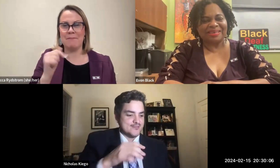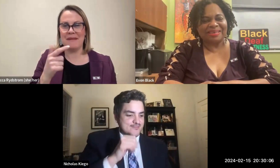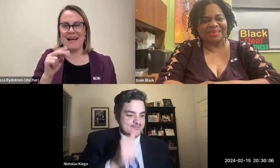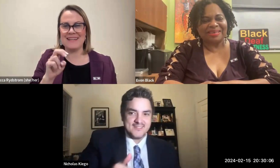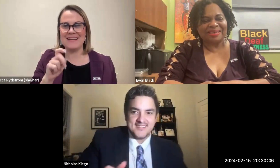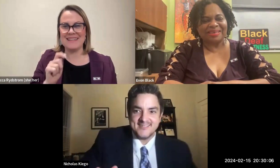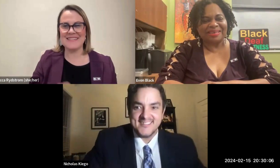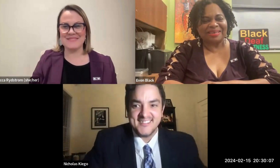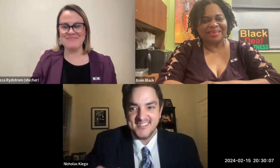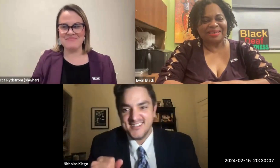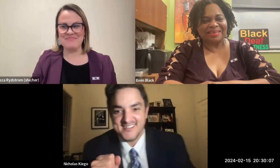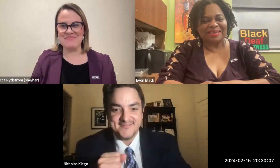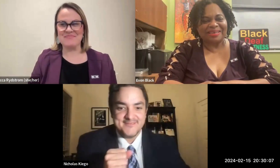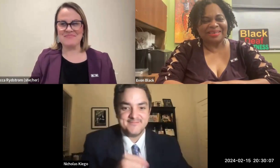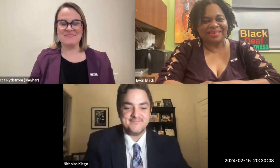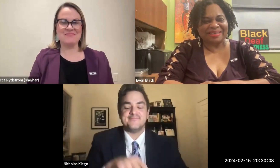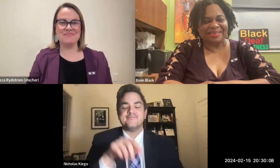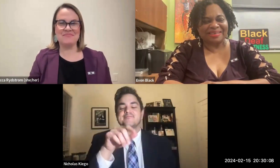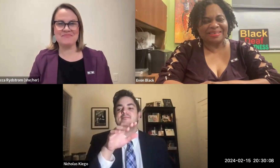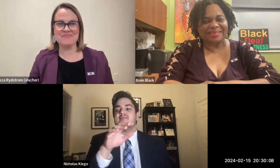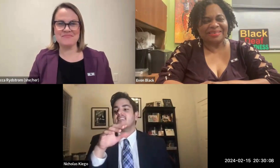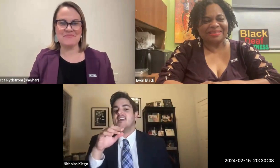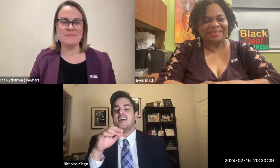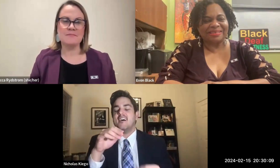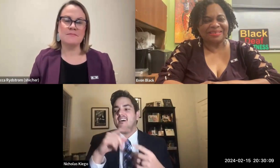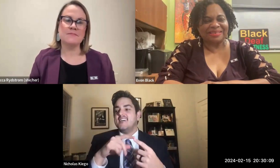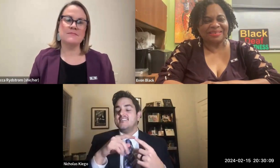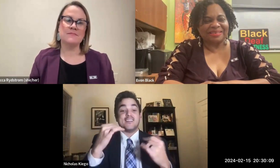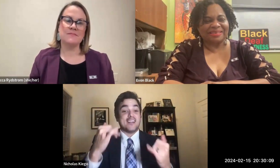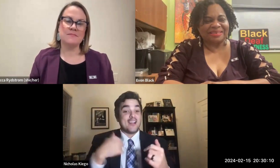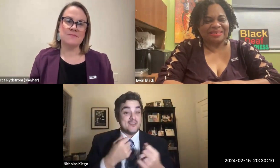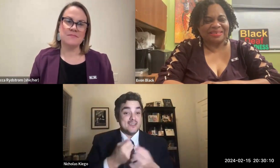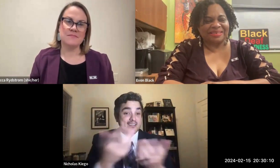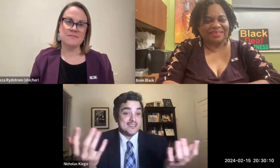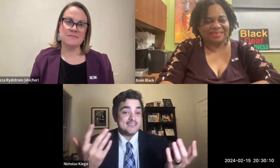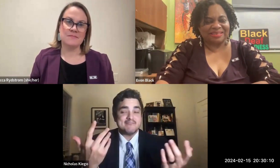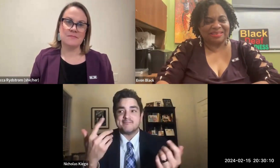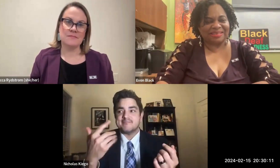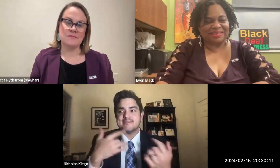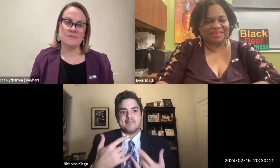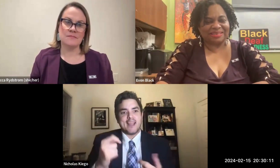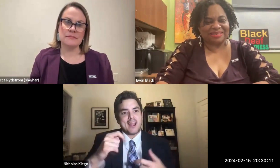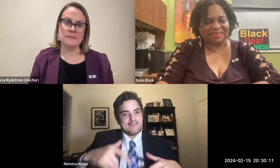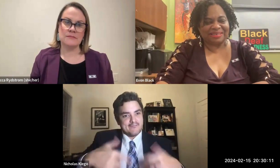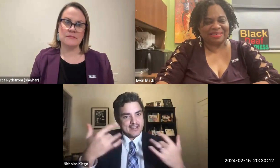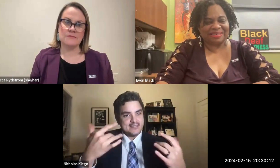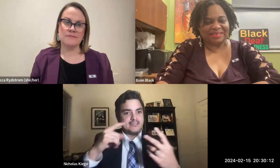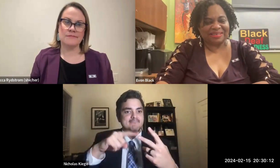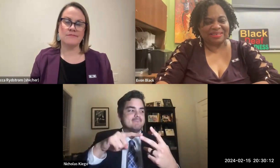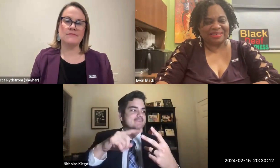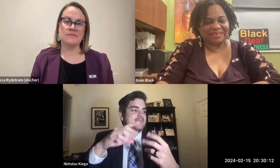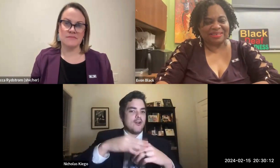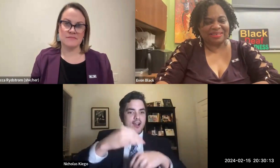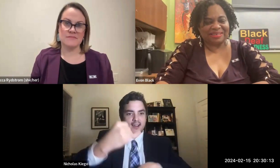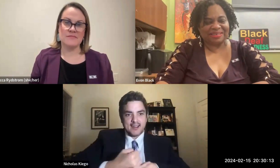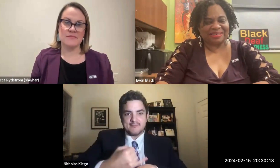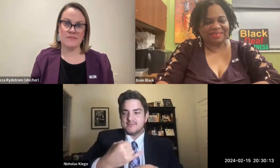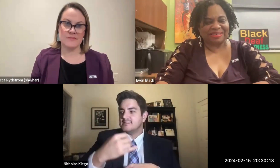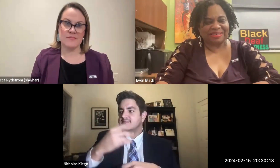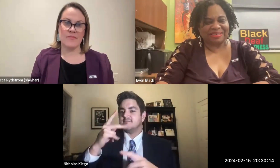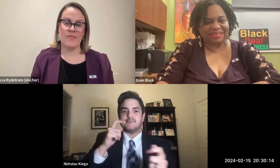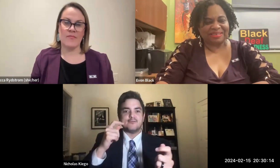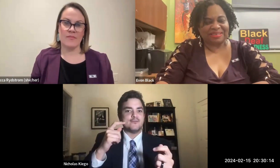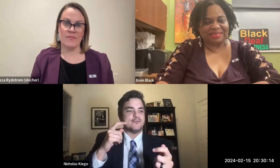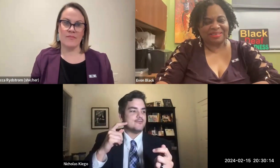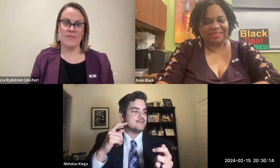pieces, so you don't ruin your clothes when you wear it. So we are giving those out at